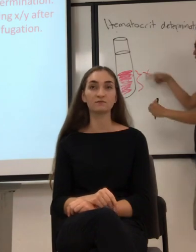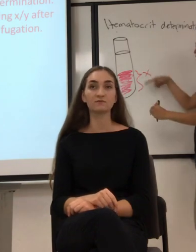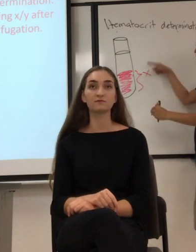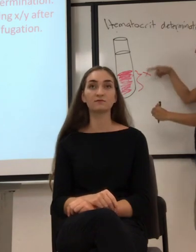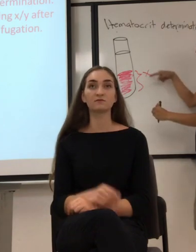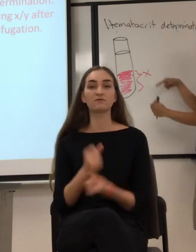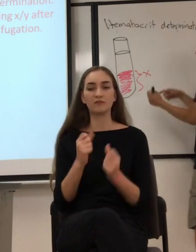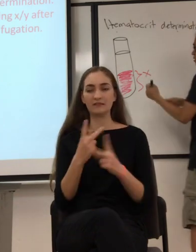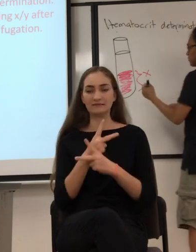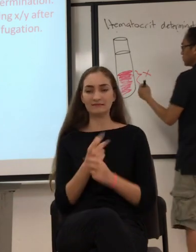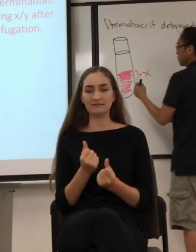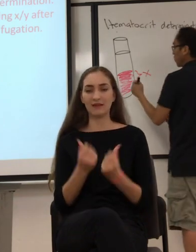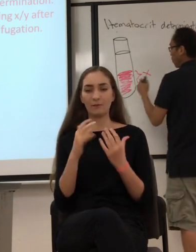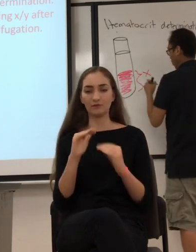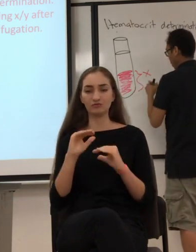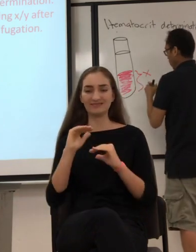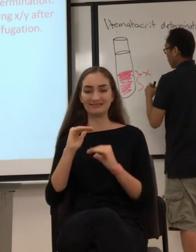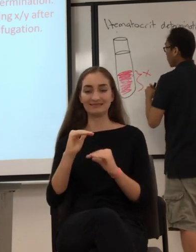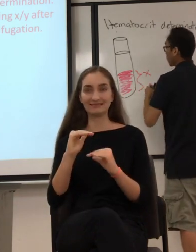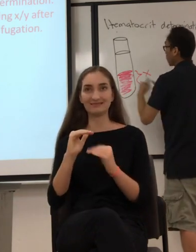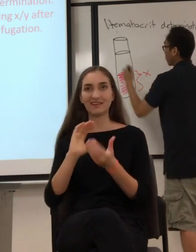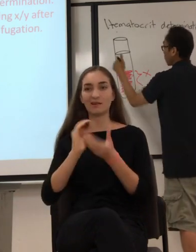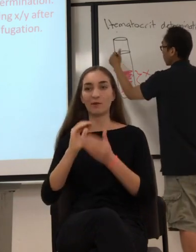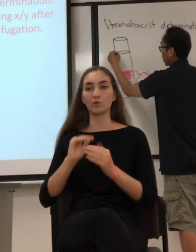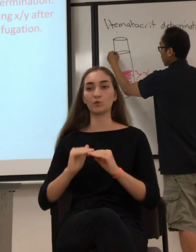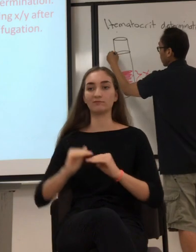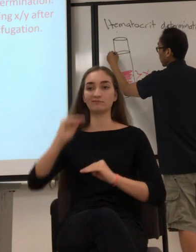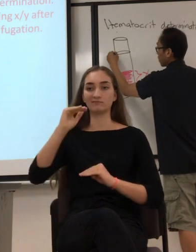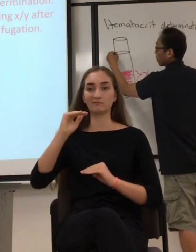how much that is relative to the whole.